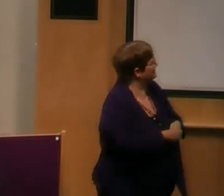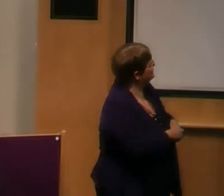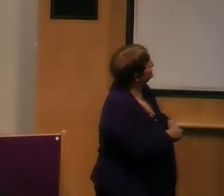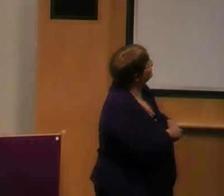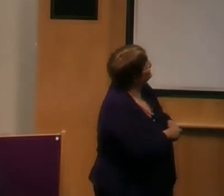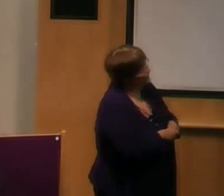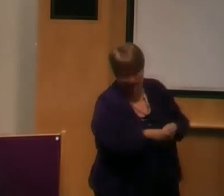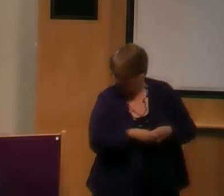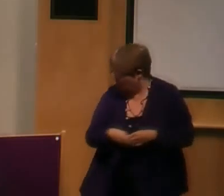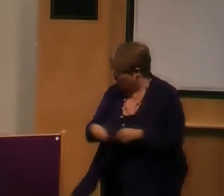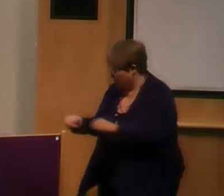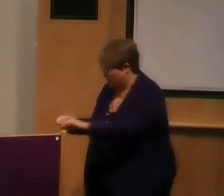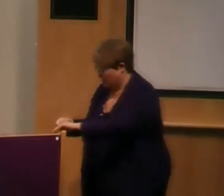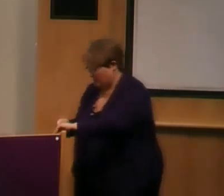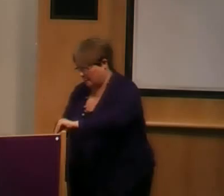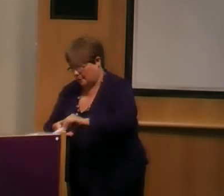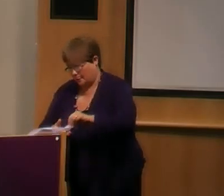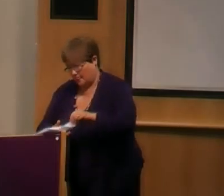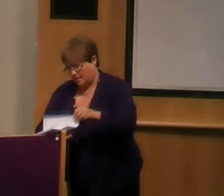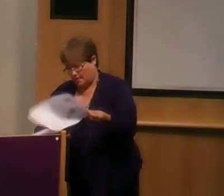come and talk about the scriptures.